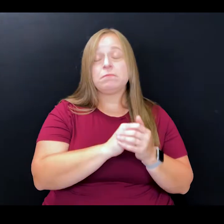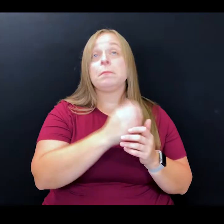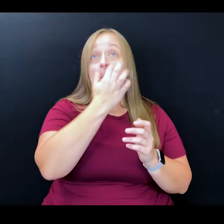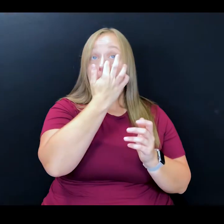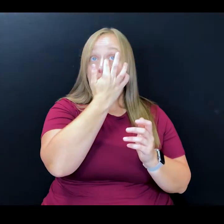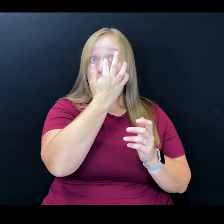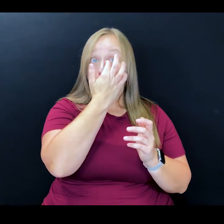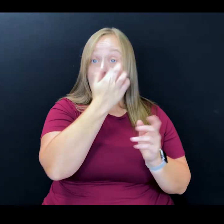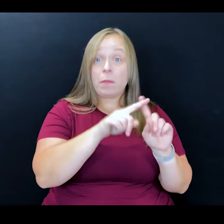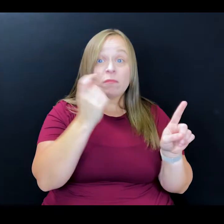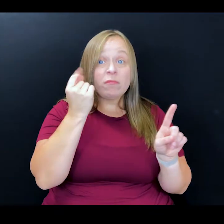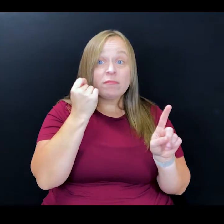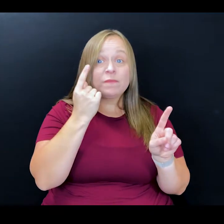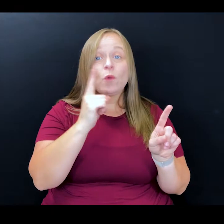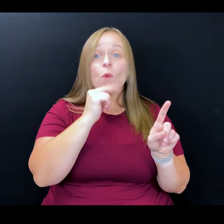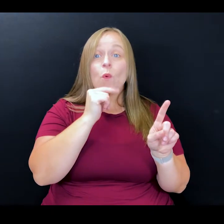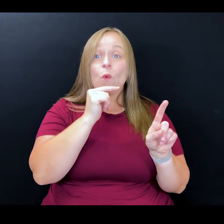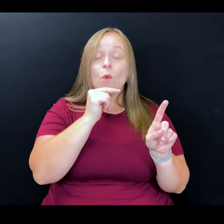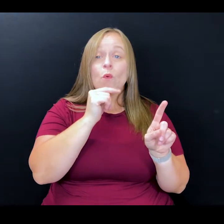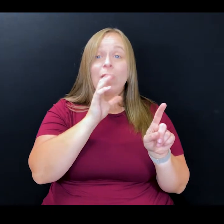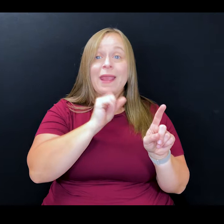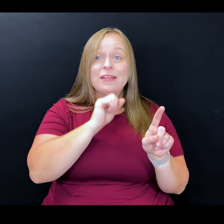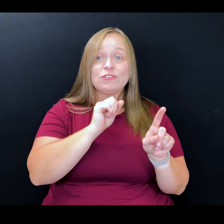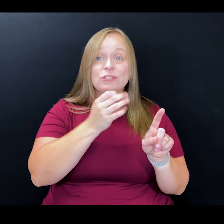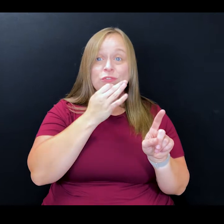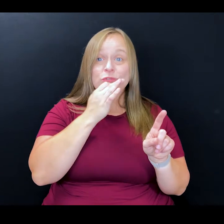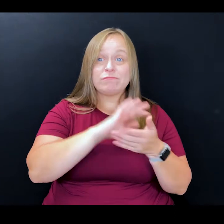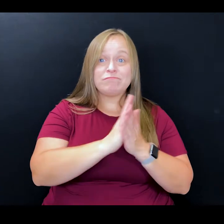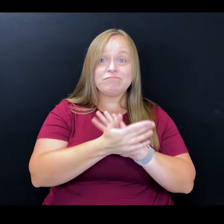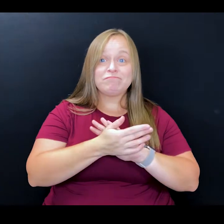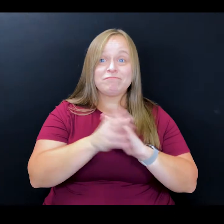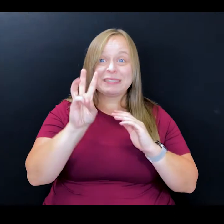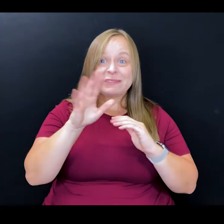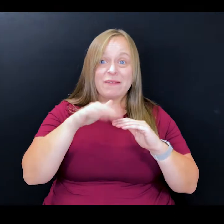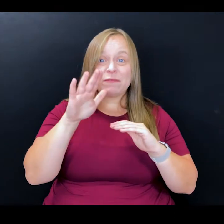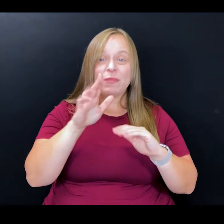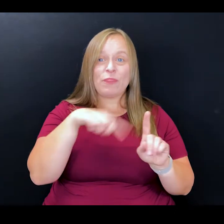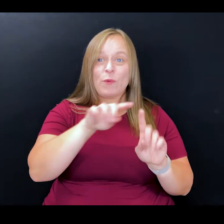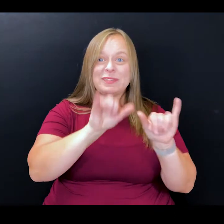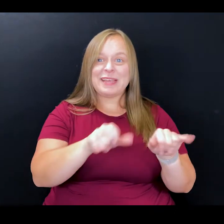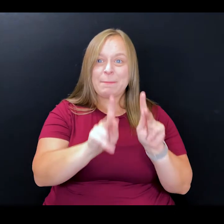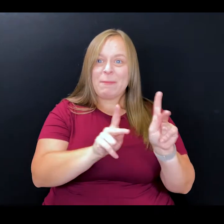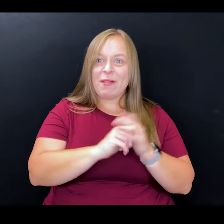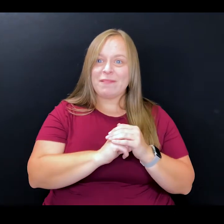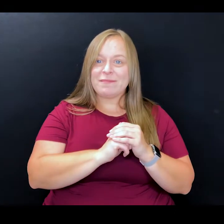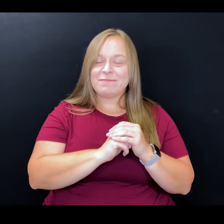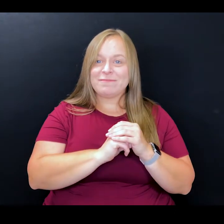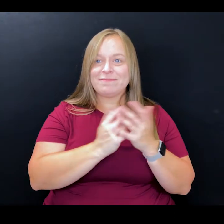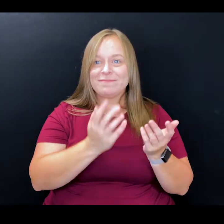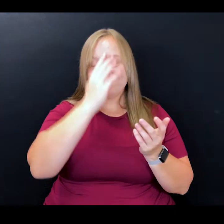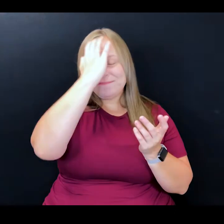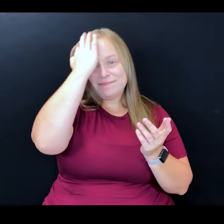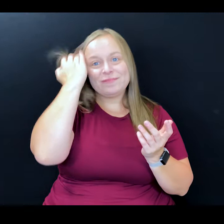But as we look at who is going to be aging, it's going to be those same people,